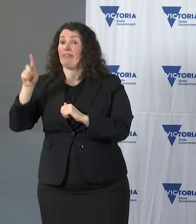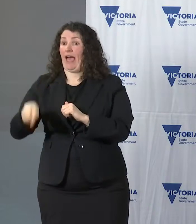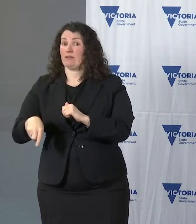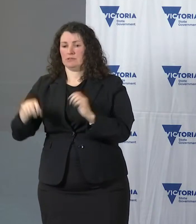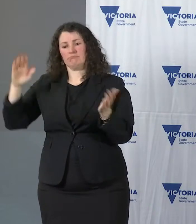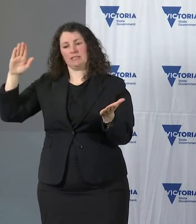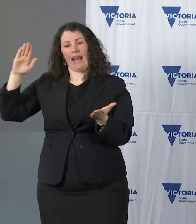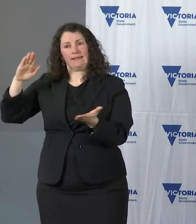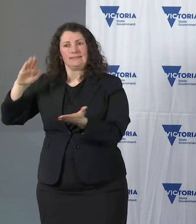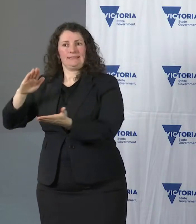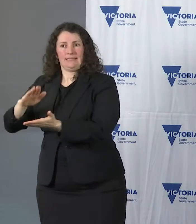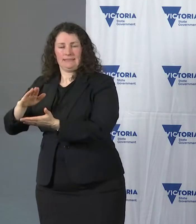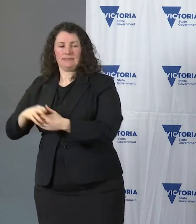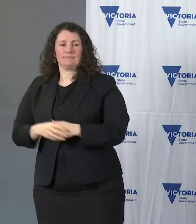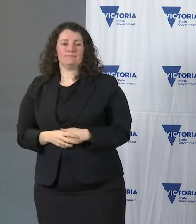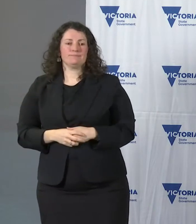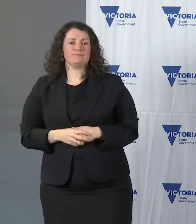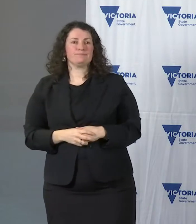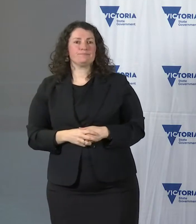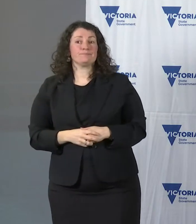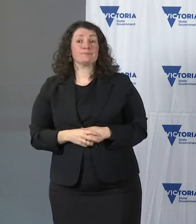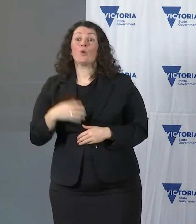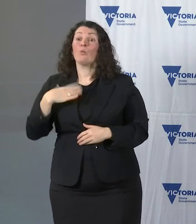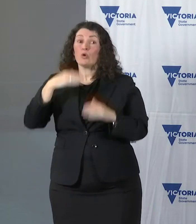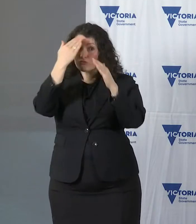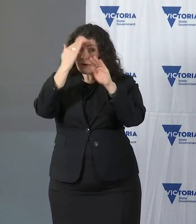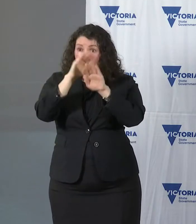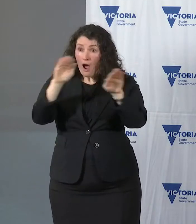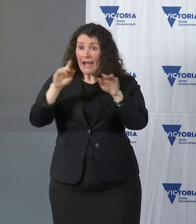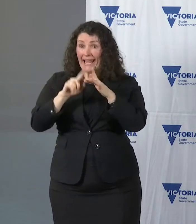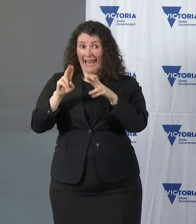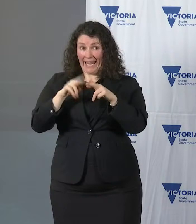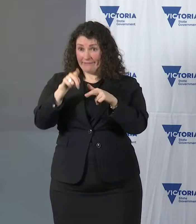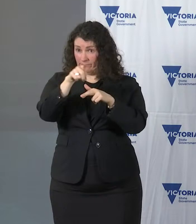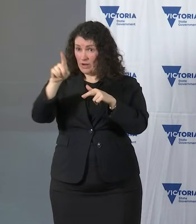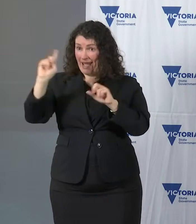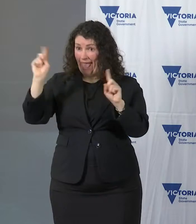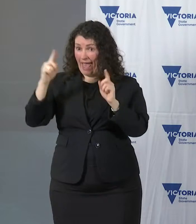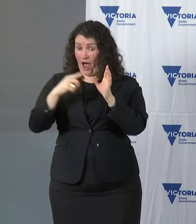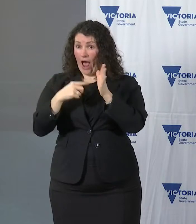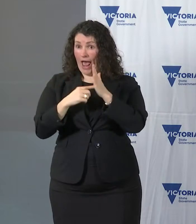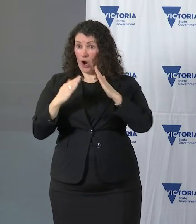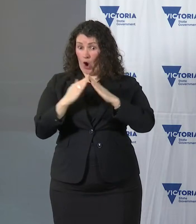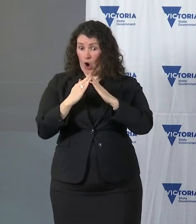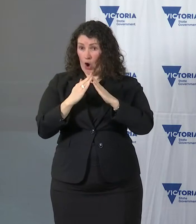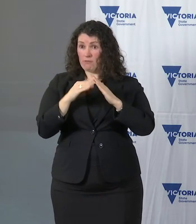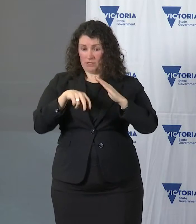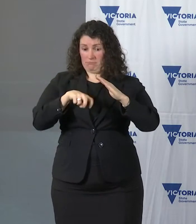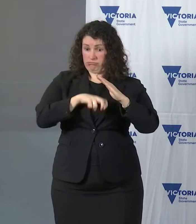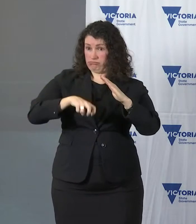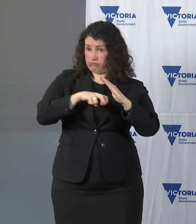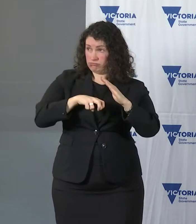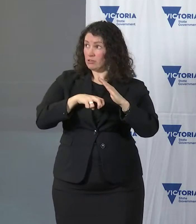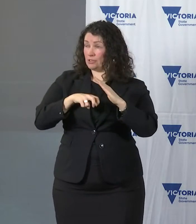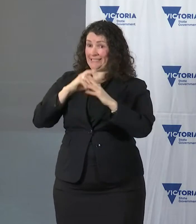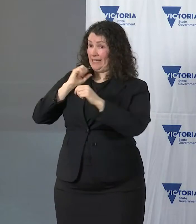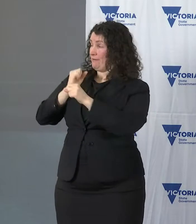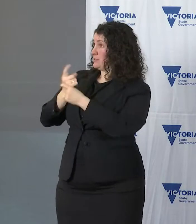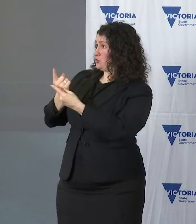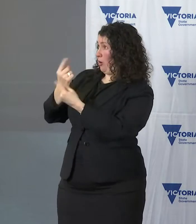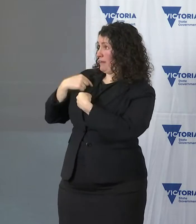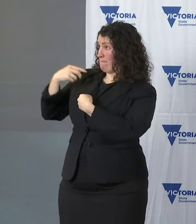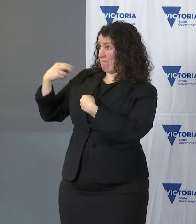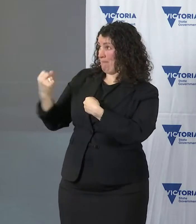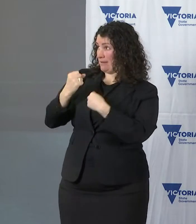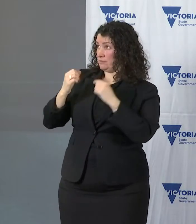14 coming up. The key requirement that we need is a negative test on day 13. You'll be reminded of that via